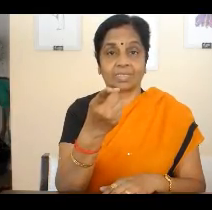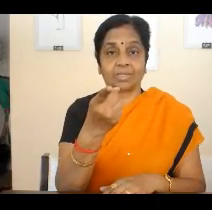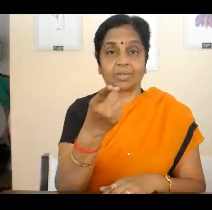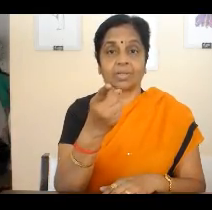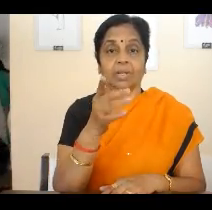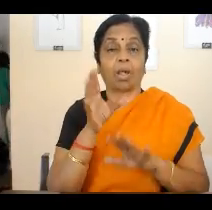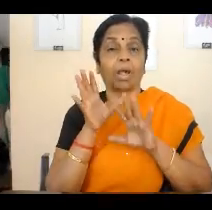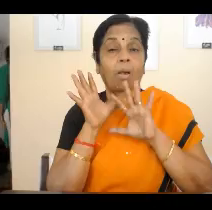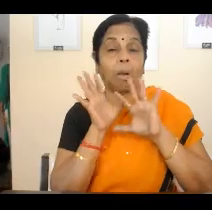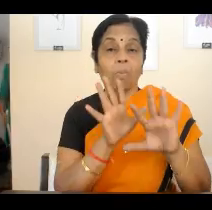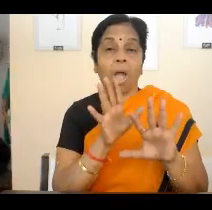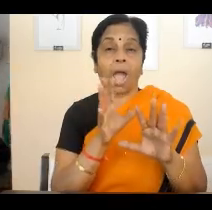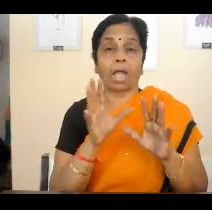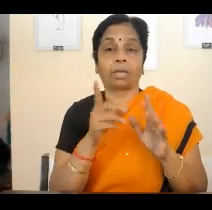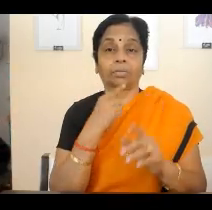abuse,